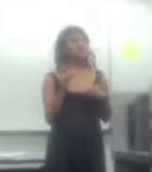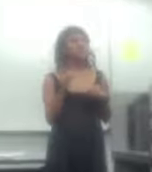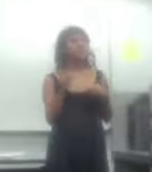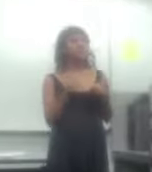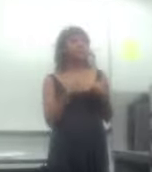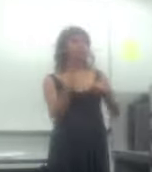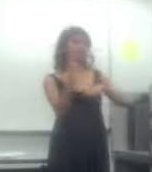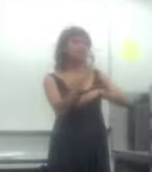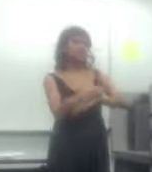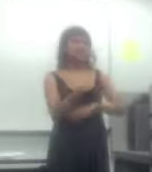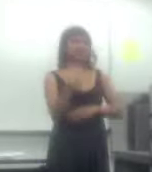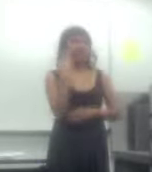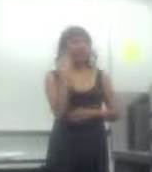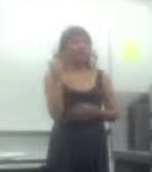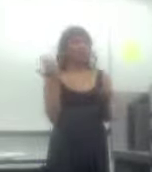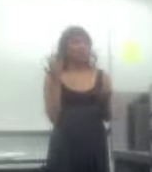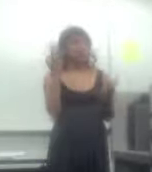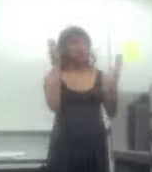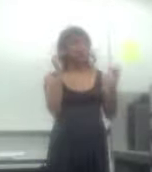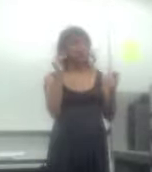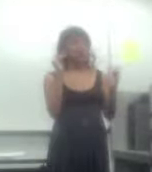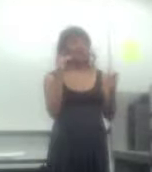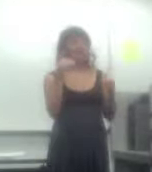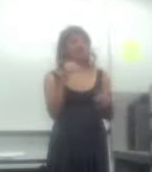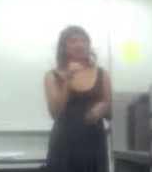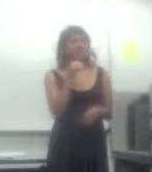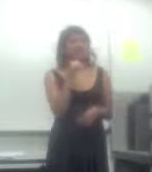enough clothes. It was freezing.